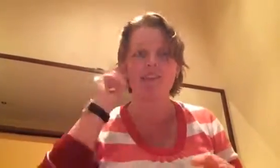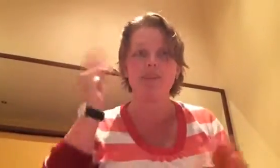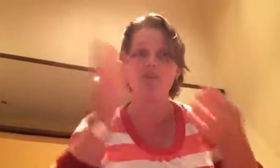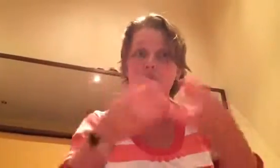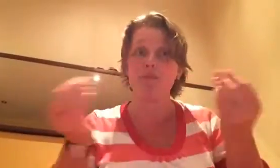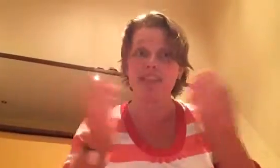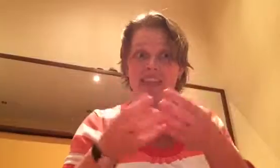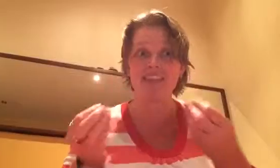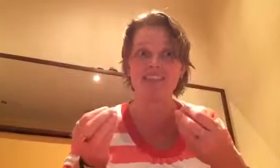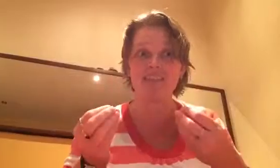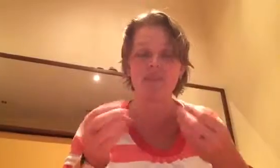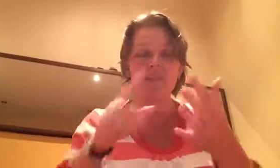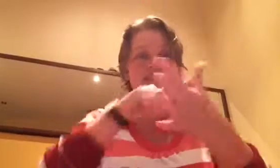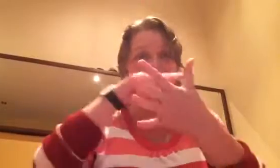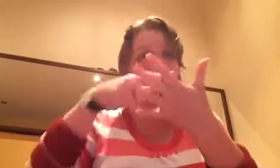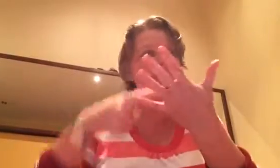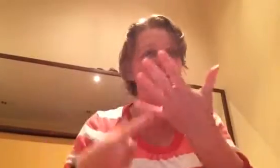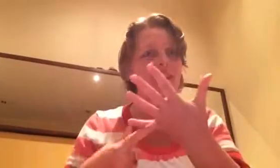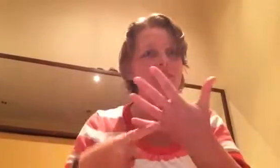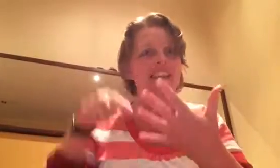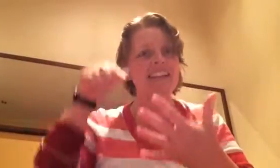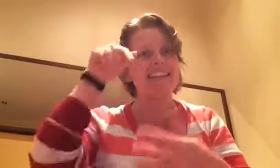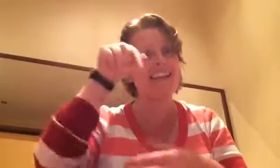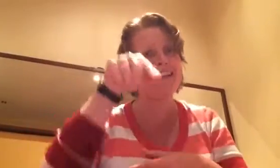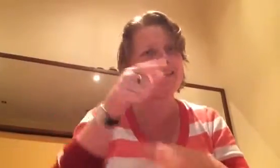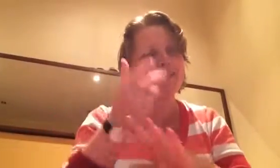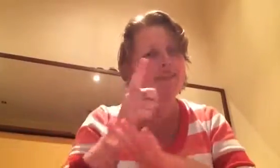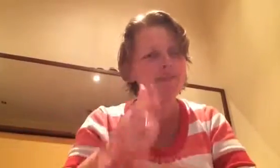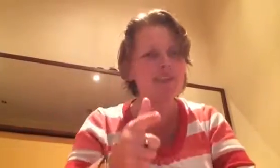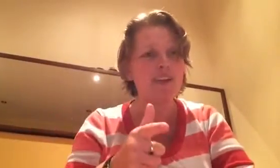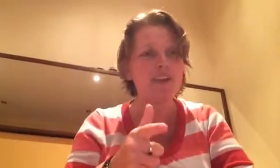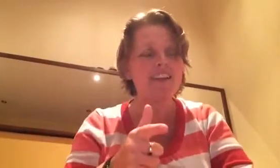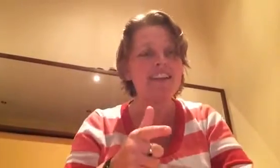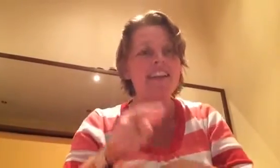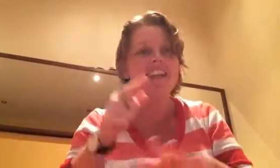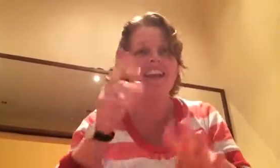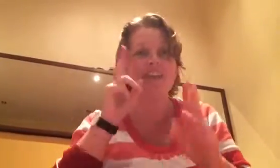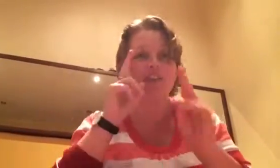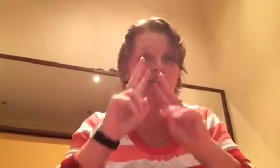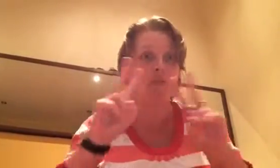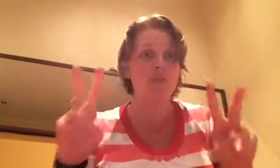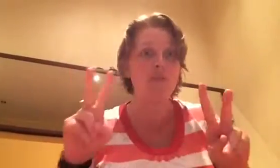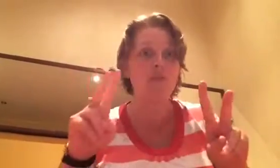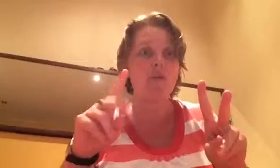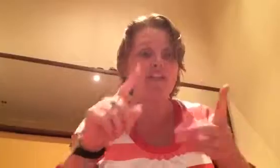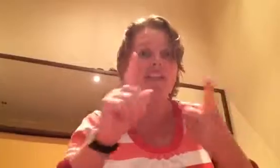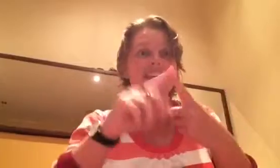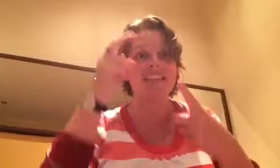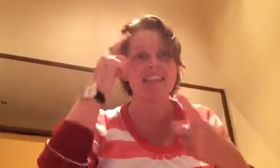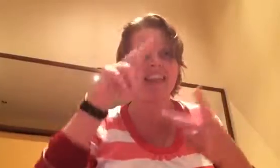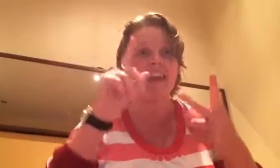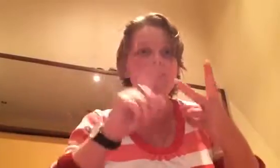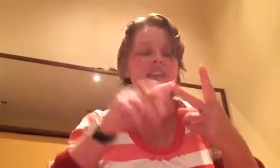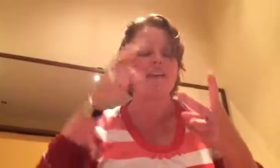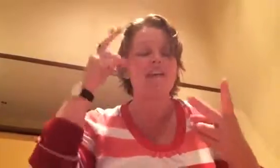deaf children miss that. So they're the 5 things that in the video that you can look for, is the nouns,